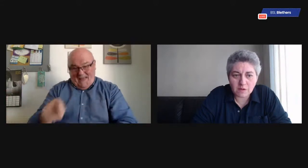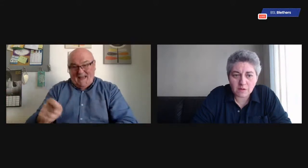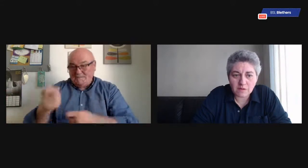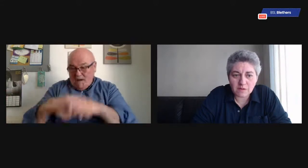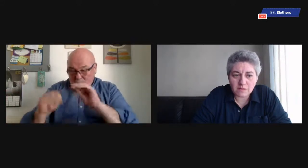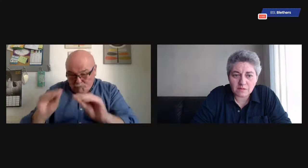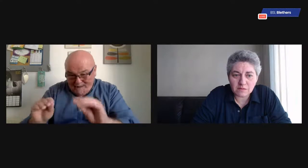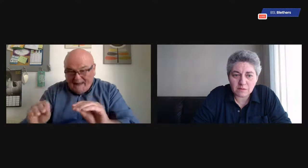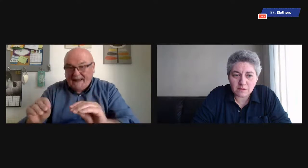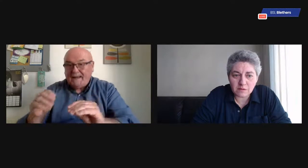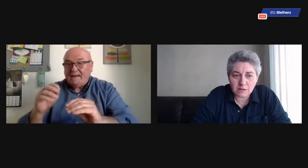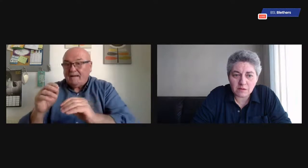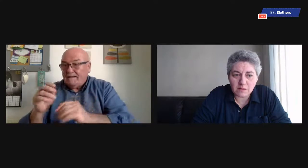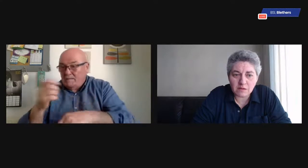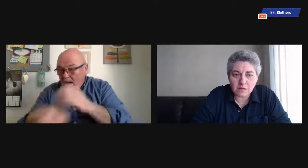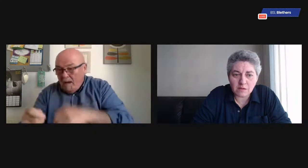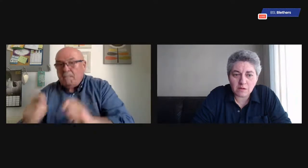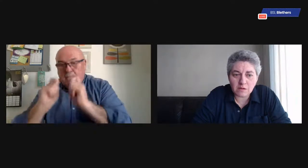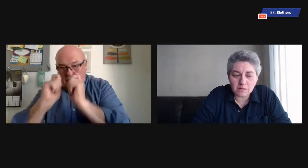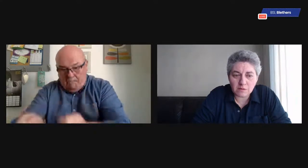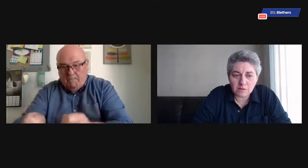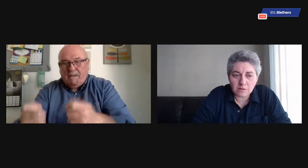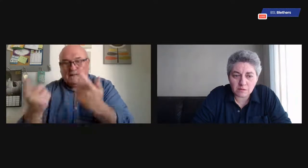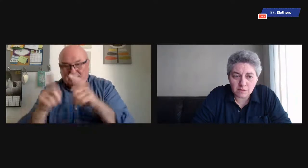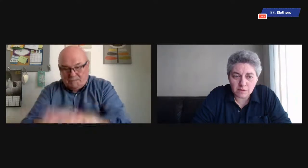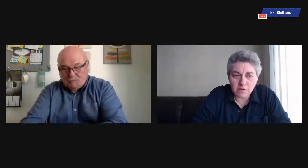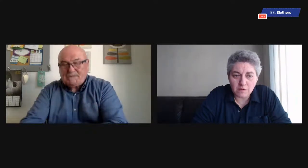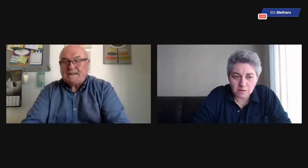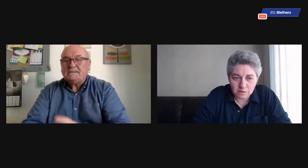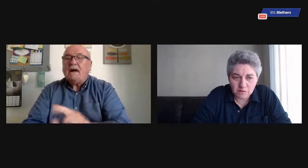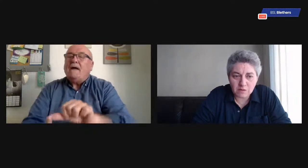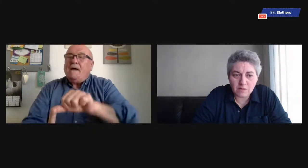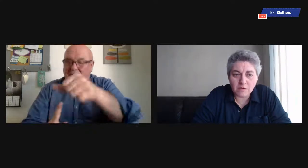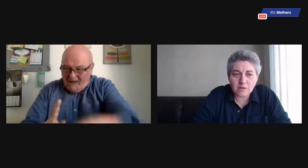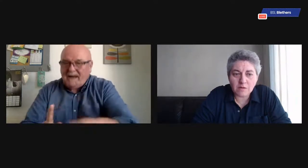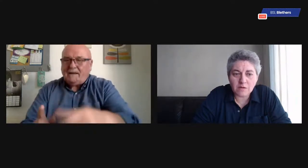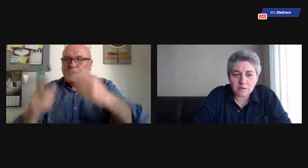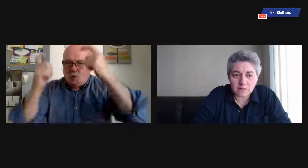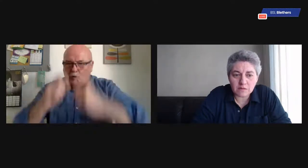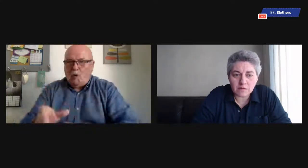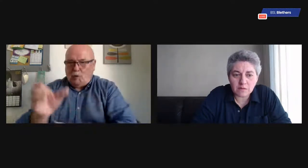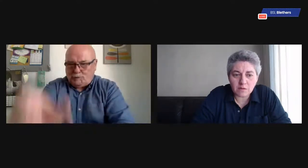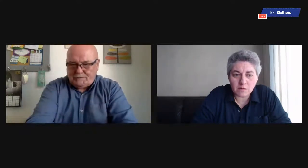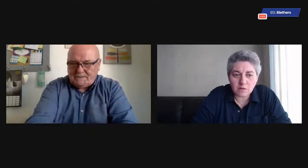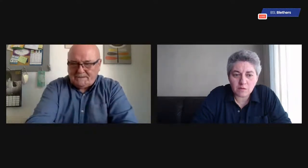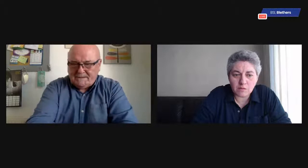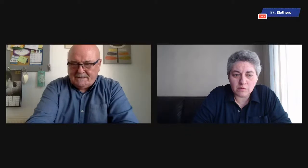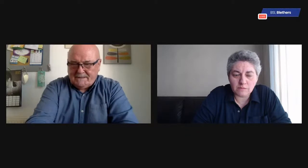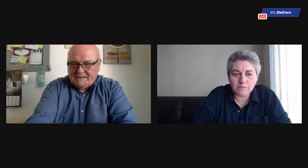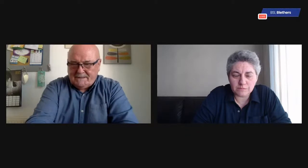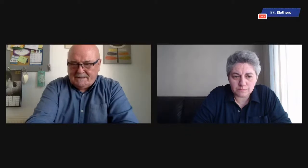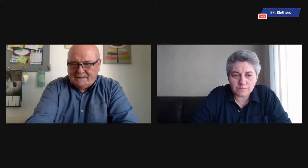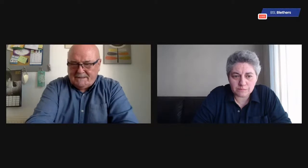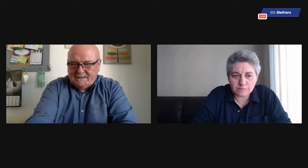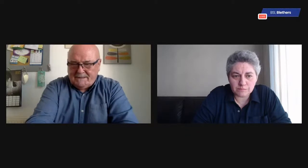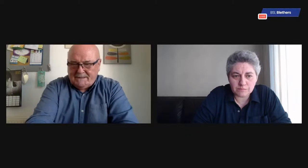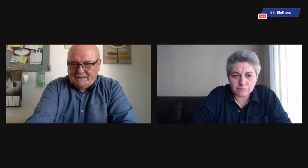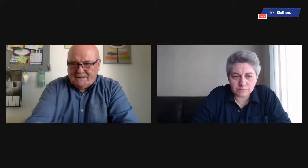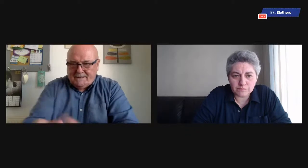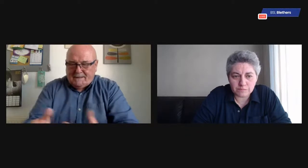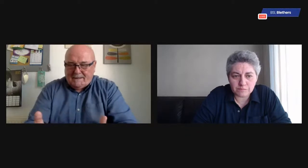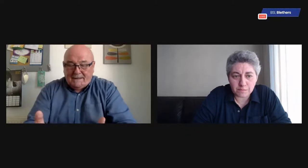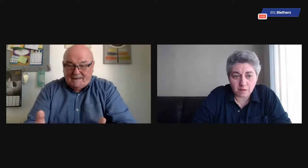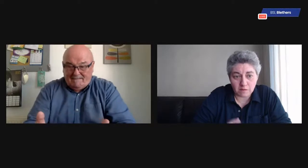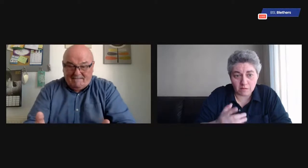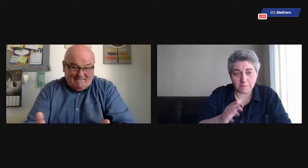the procurement for that. They have the responsibility. They make sure that the people are trained and qualified, and then they're